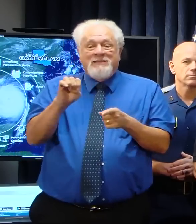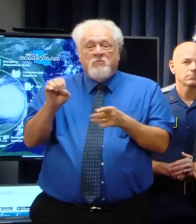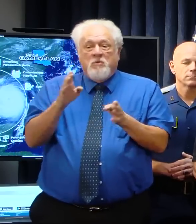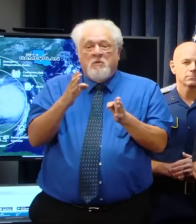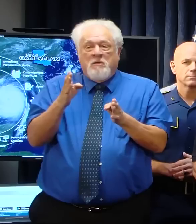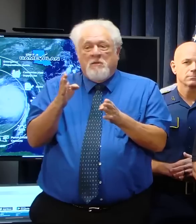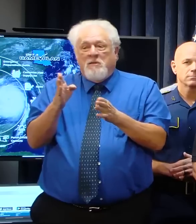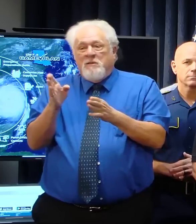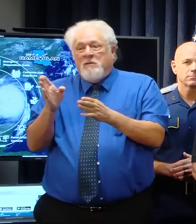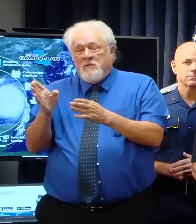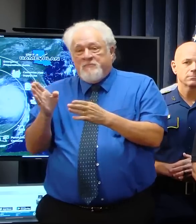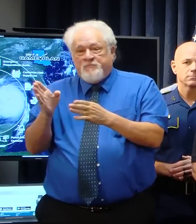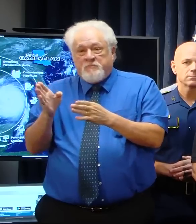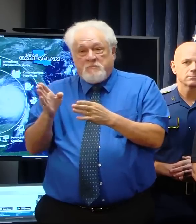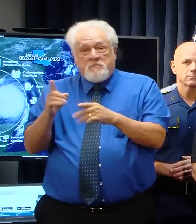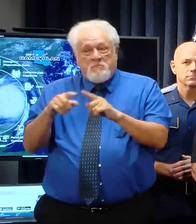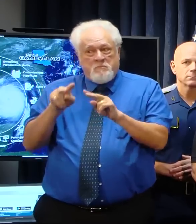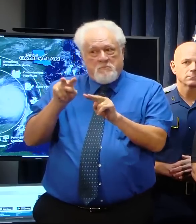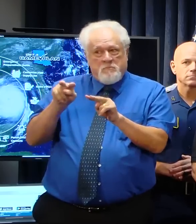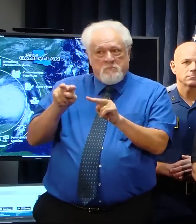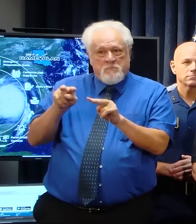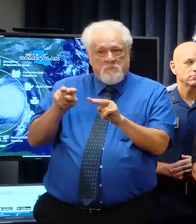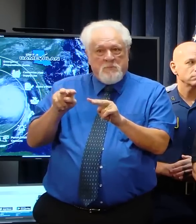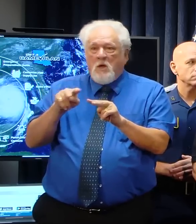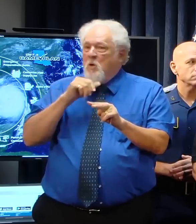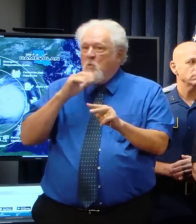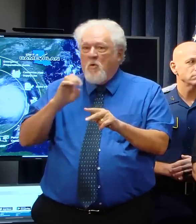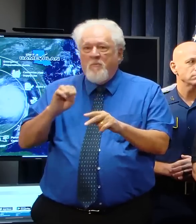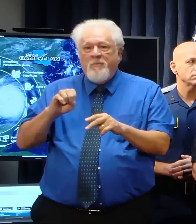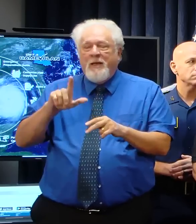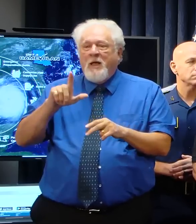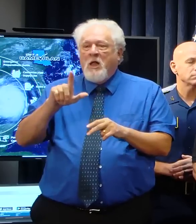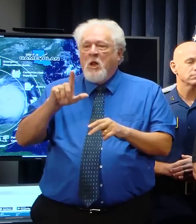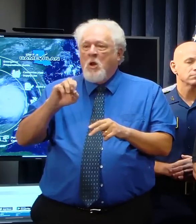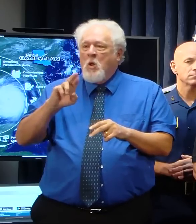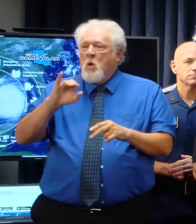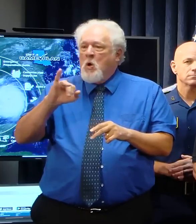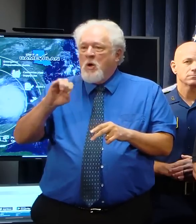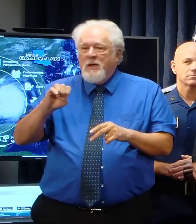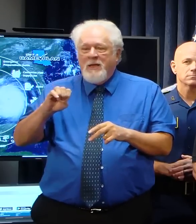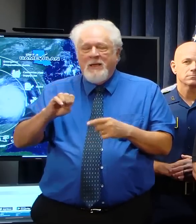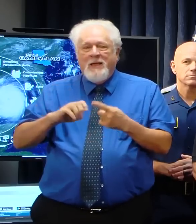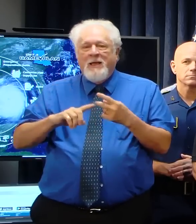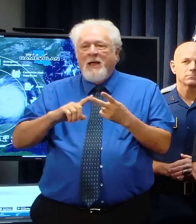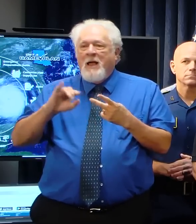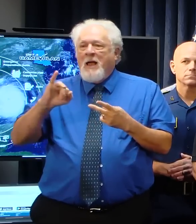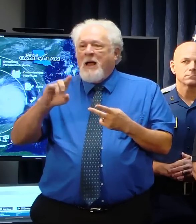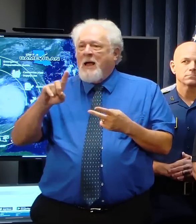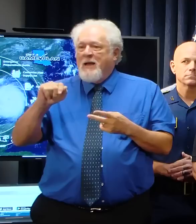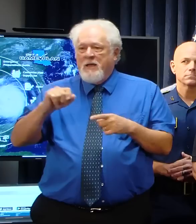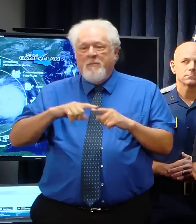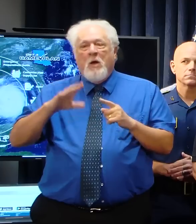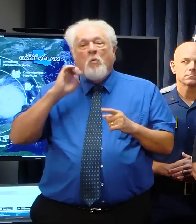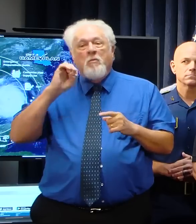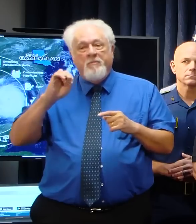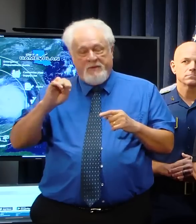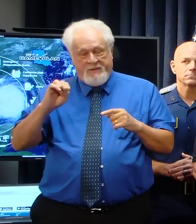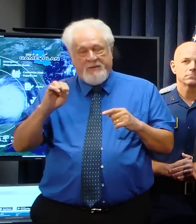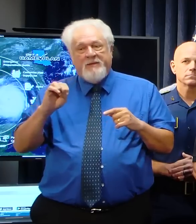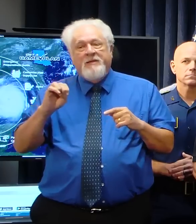of the track. We need to keep our eyes on this one. It won't be Laura, it won't be Ida, but it is still going to be an